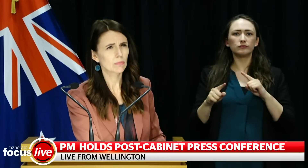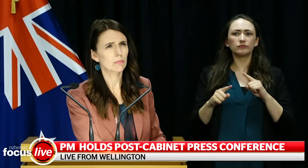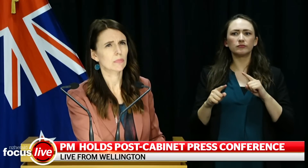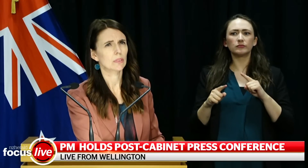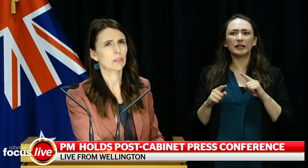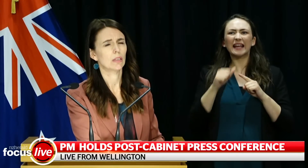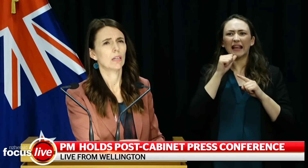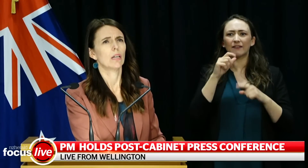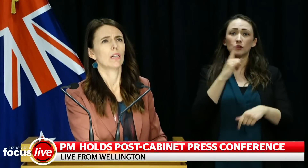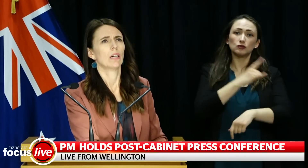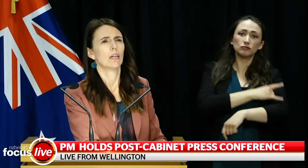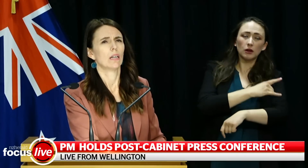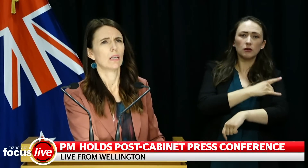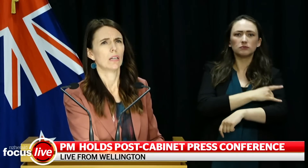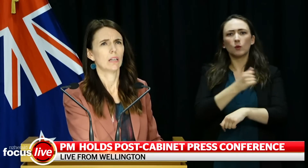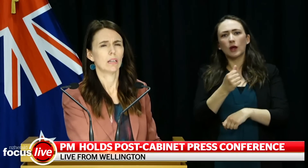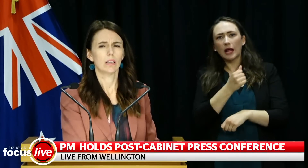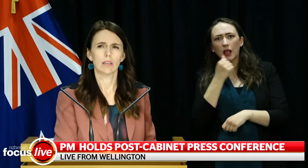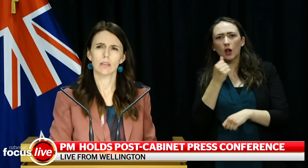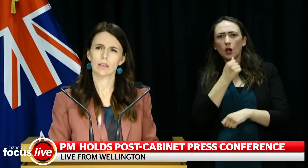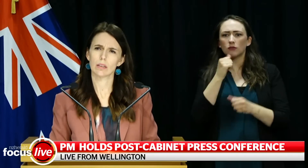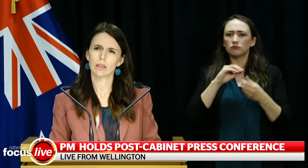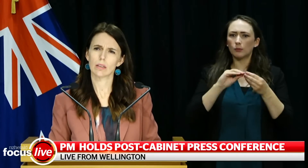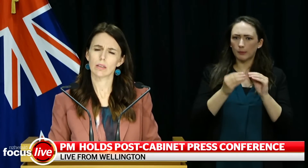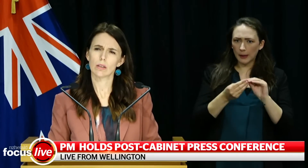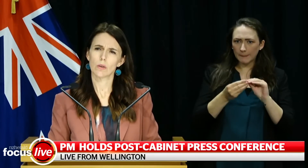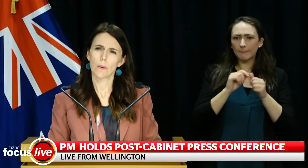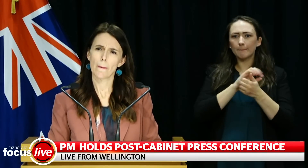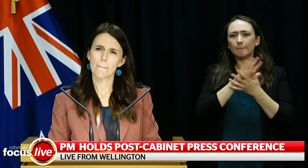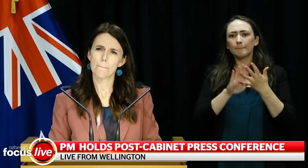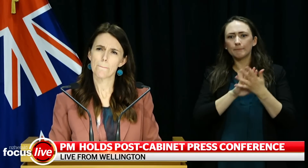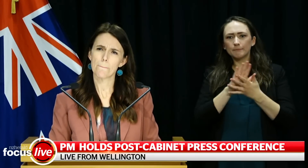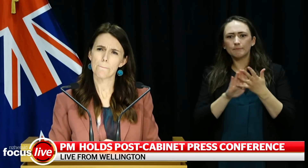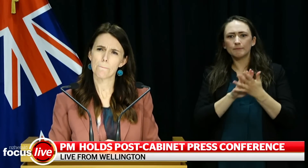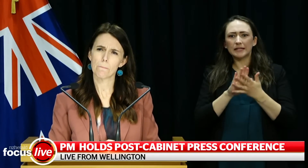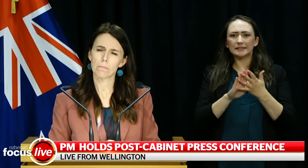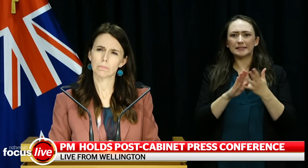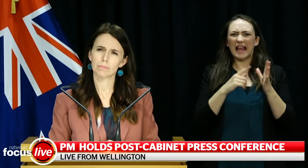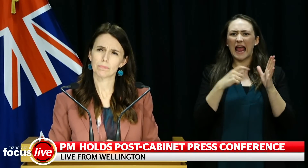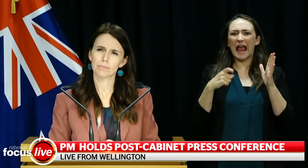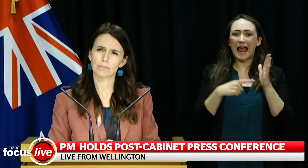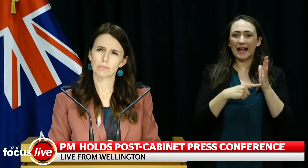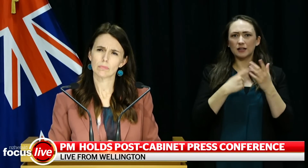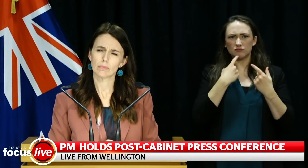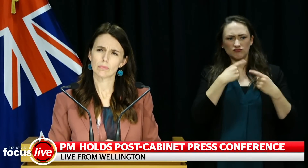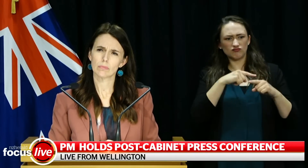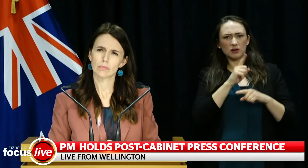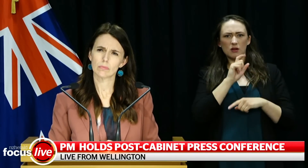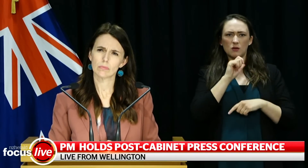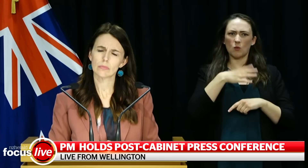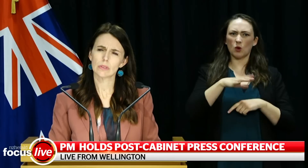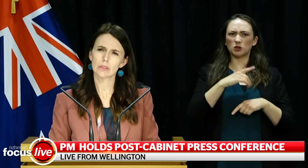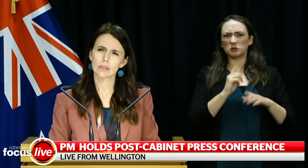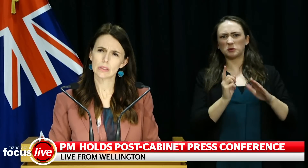make of that policy? And also, just for my colleague, in regards to the visions of a